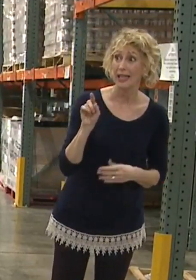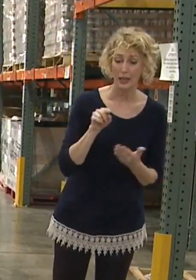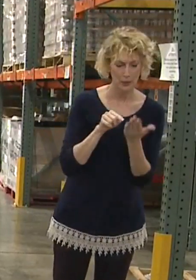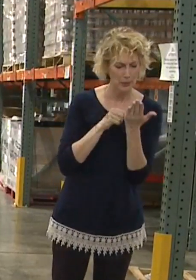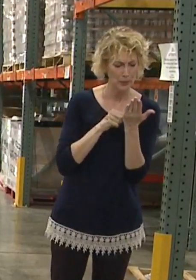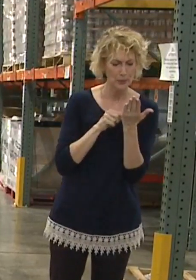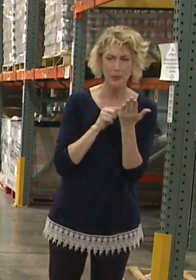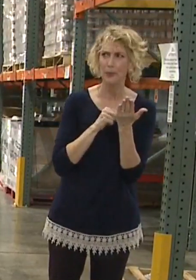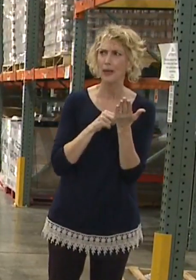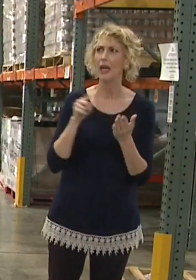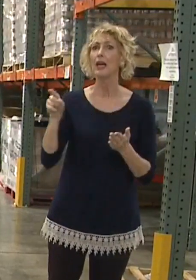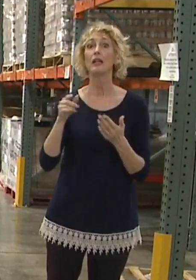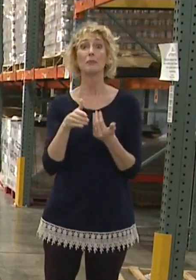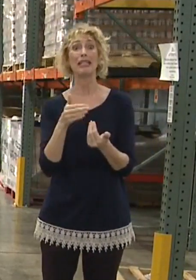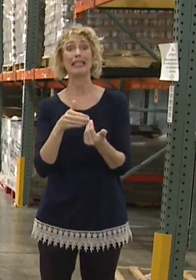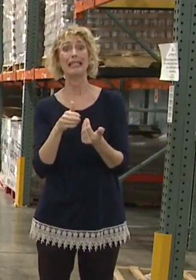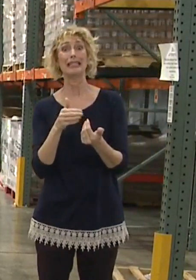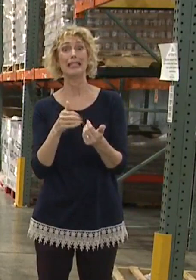Yeah, my meter friends go easy on me.